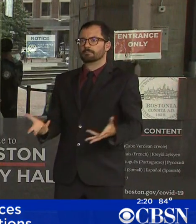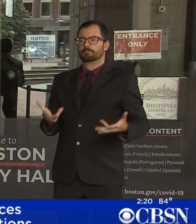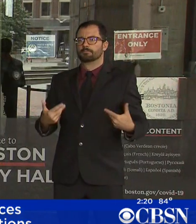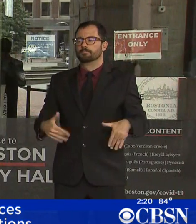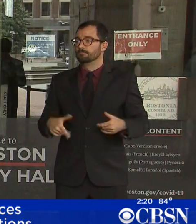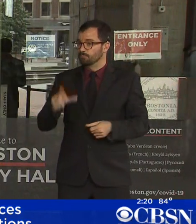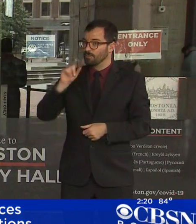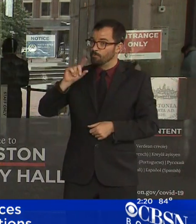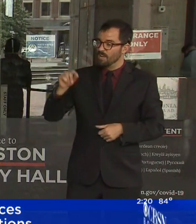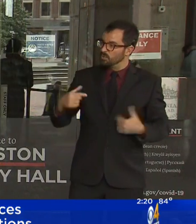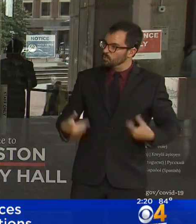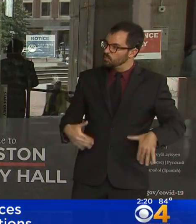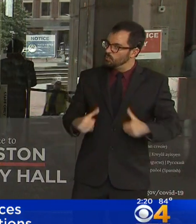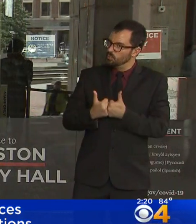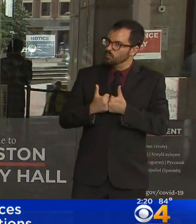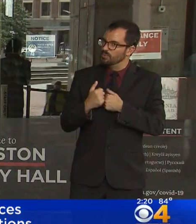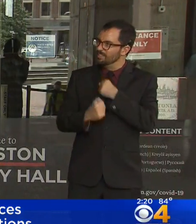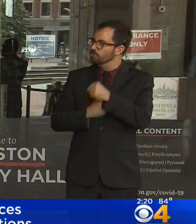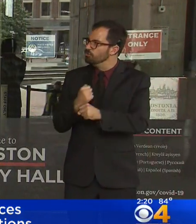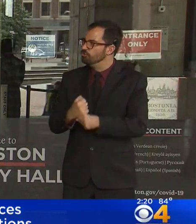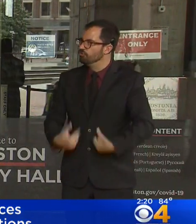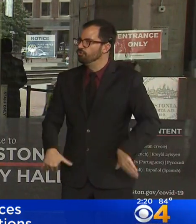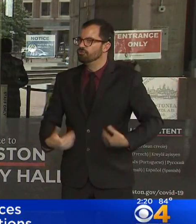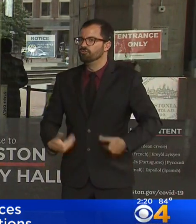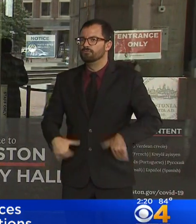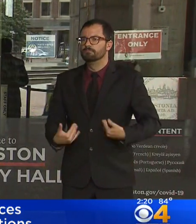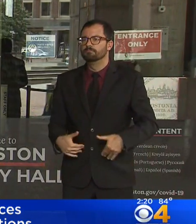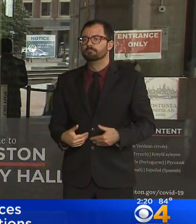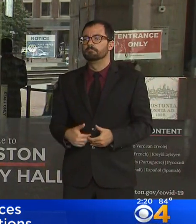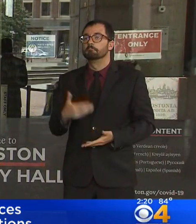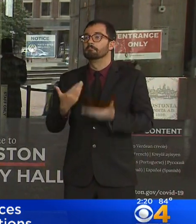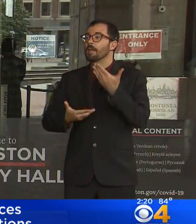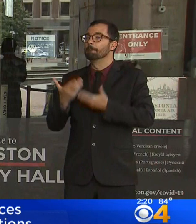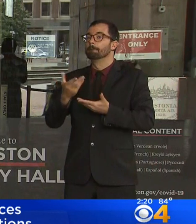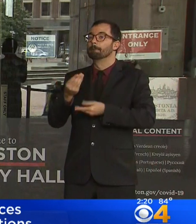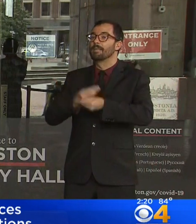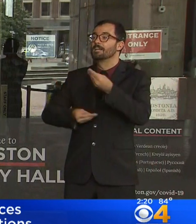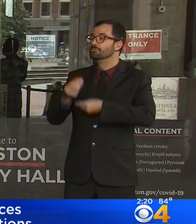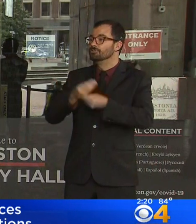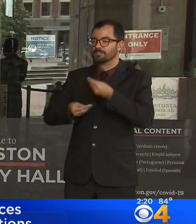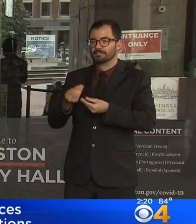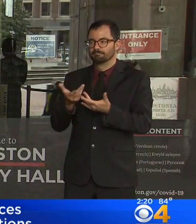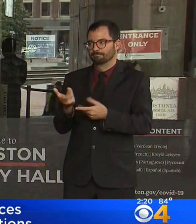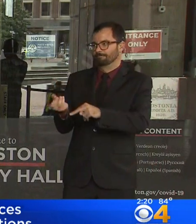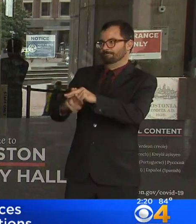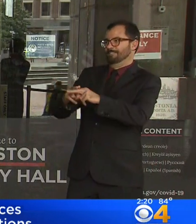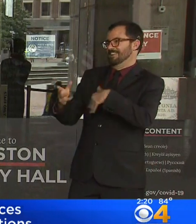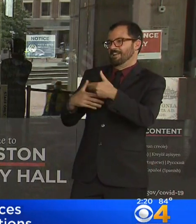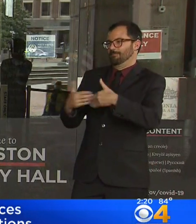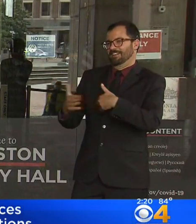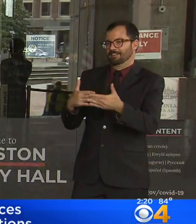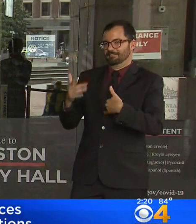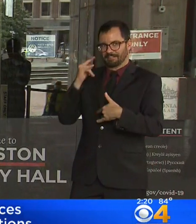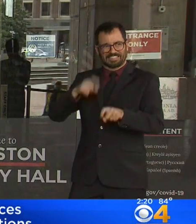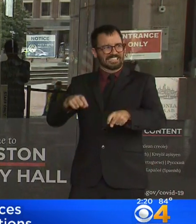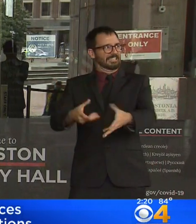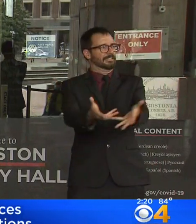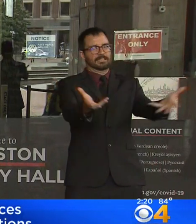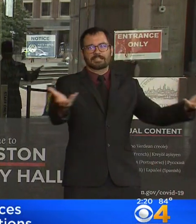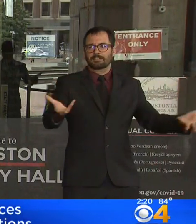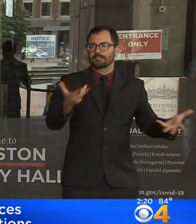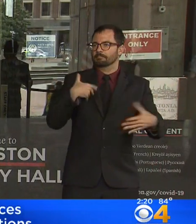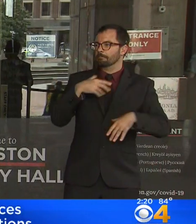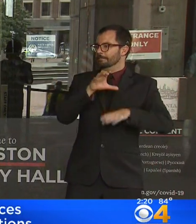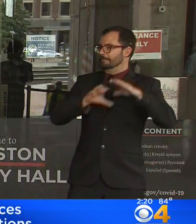year, with these unexpected extra costs, we have to look and see what's happening. So I think the Office